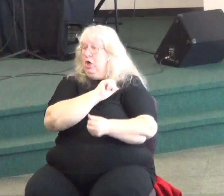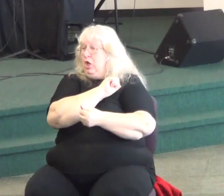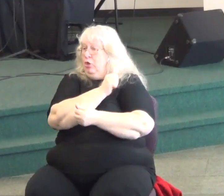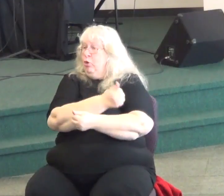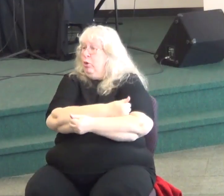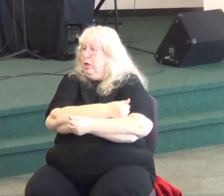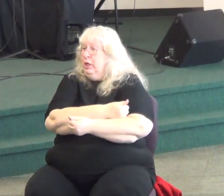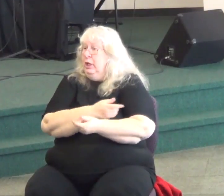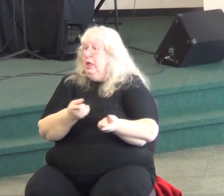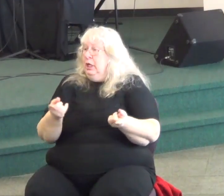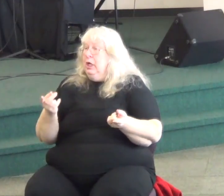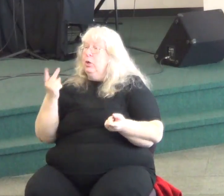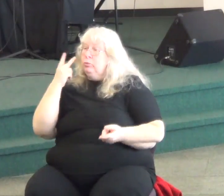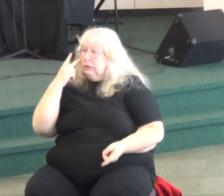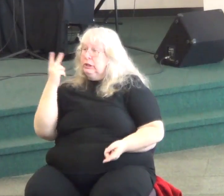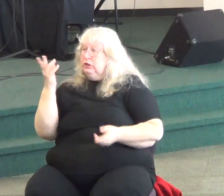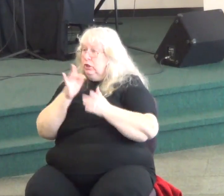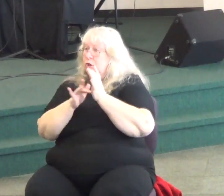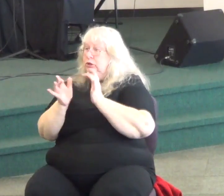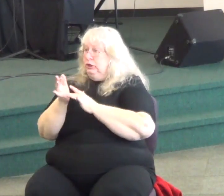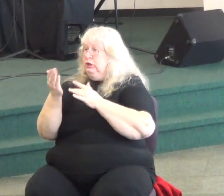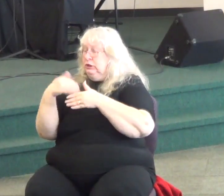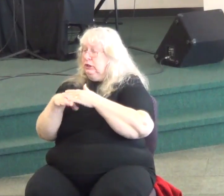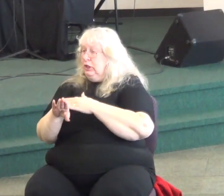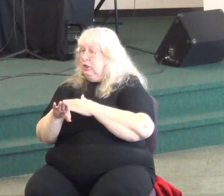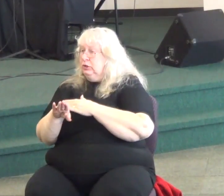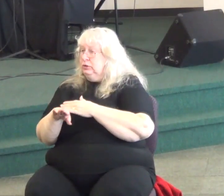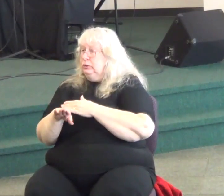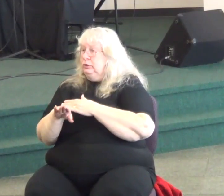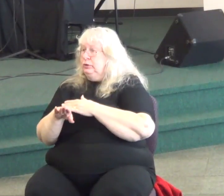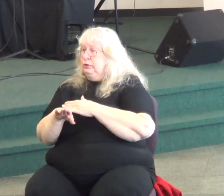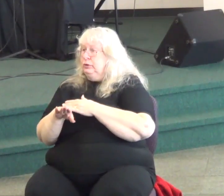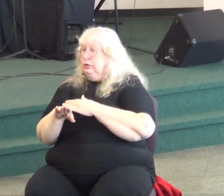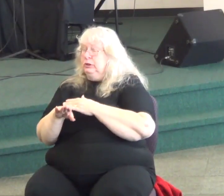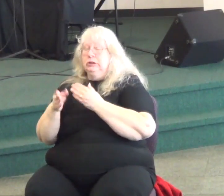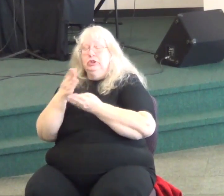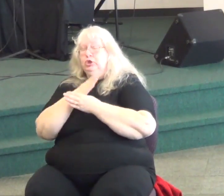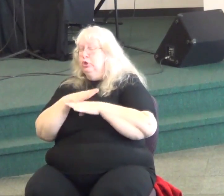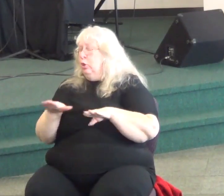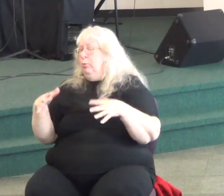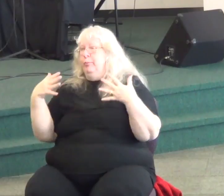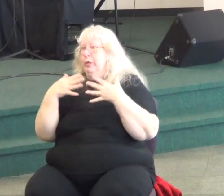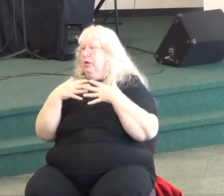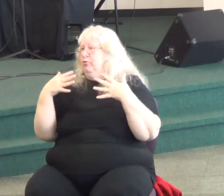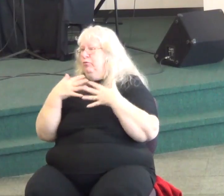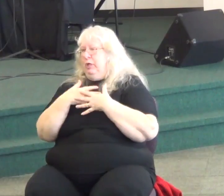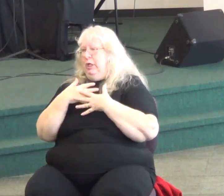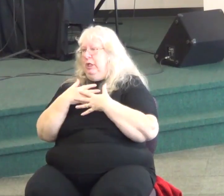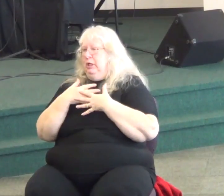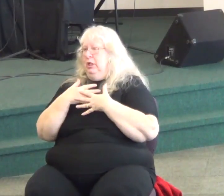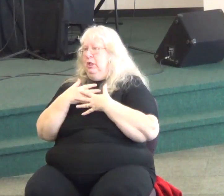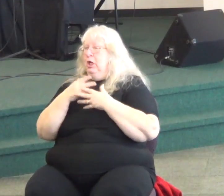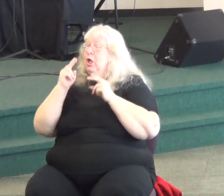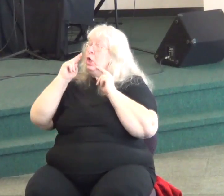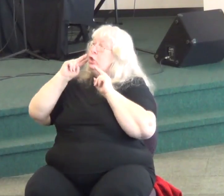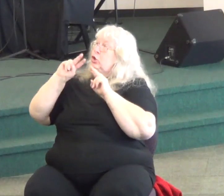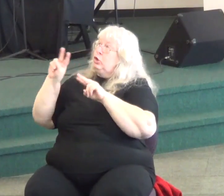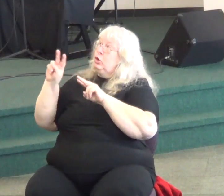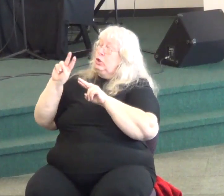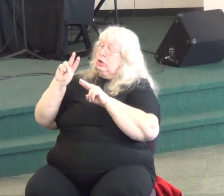Verse 15 says, don't be afraid, people of Jerusalem. Look, your king is coming, riding on a